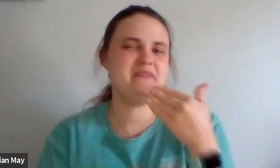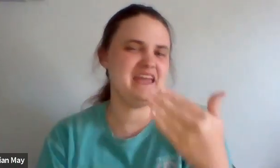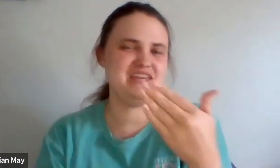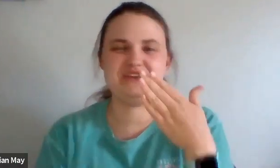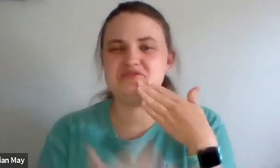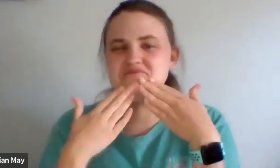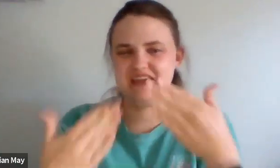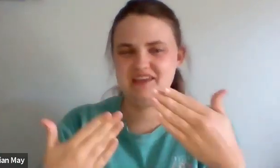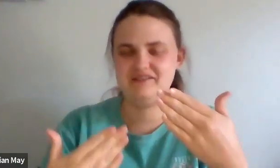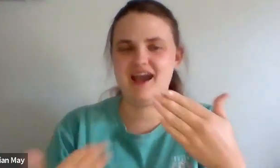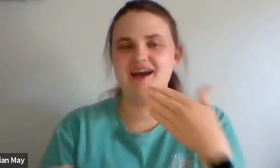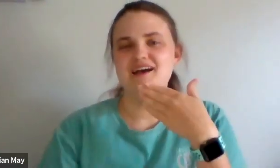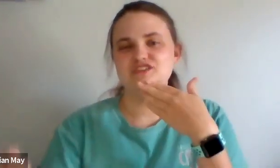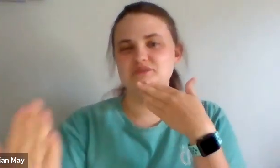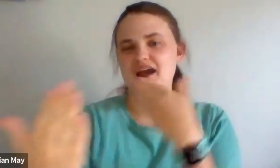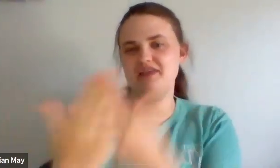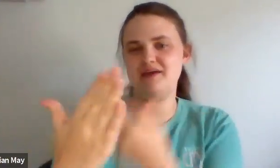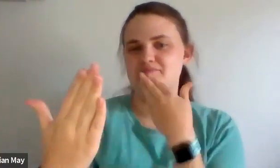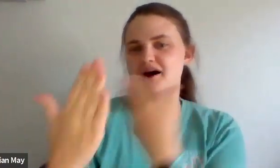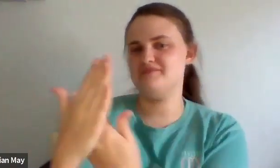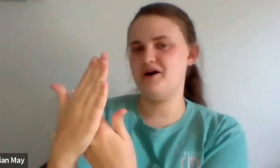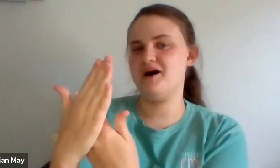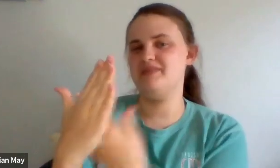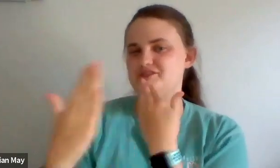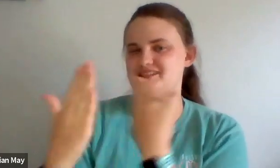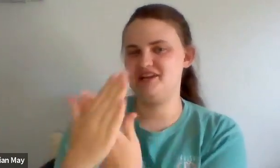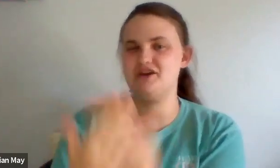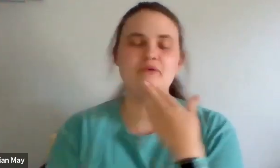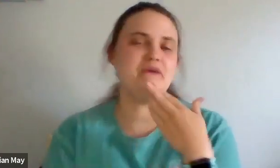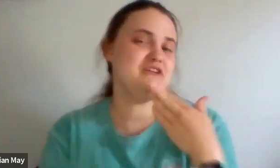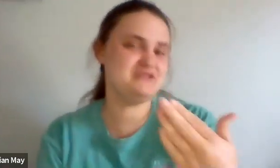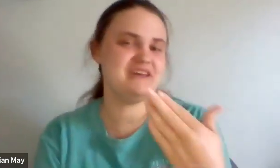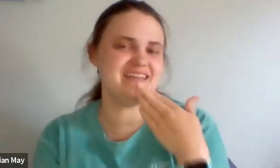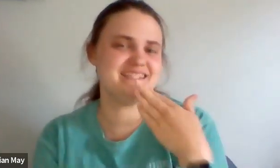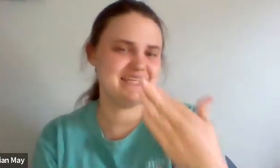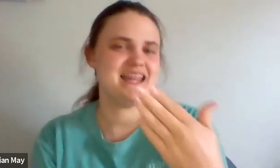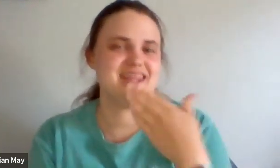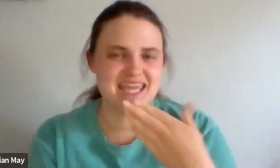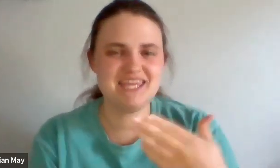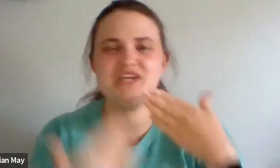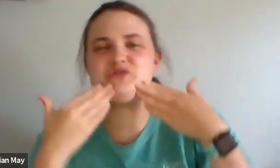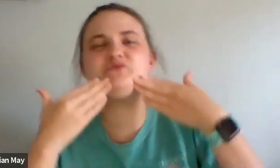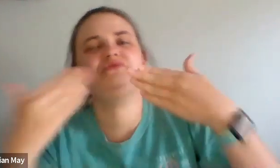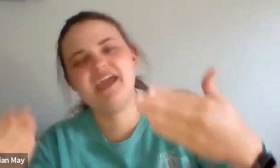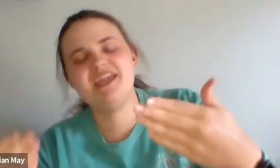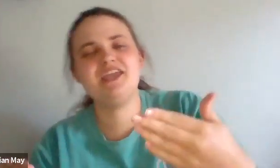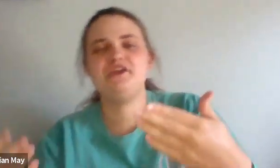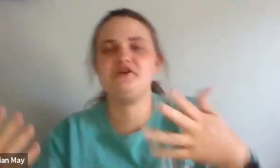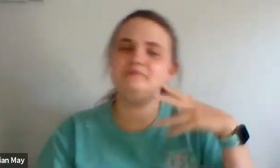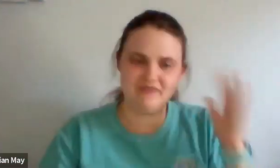Thank oh, you. thank you. Thank you. Yeah. So when Thank you add that bottom palm, you're saying That's good. When you do Okay. this, thank All right. you. Thank you. Yes,